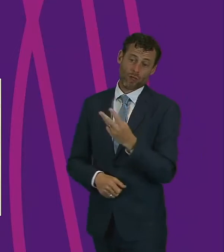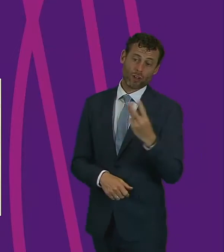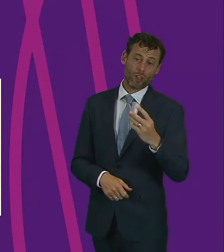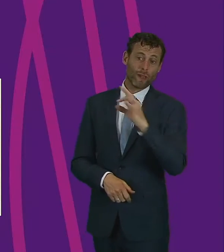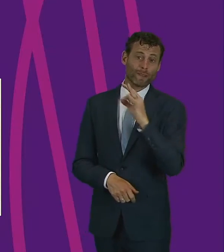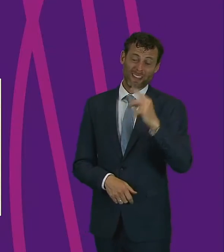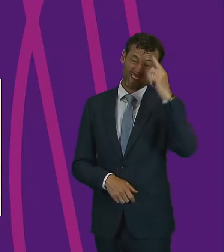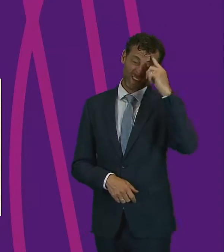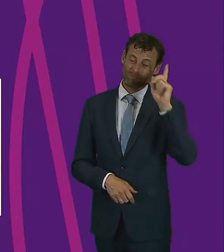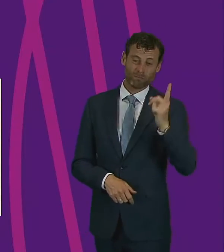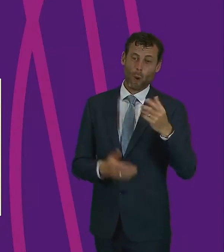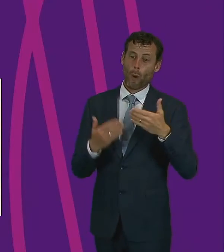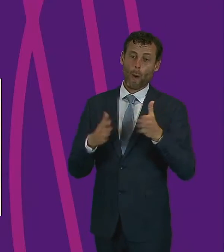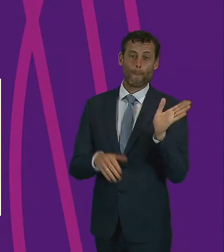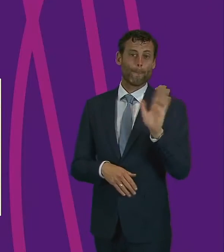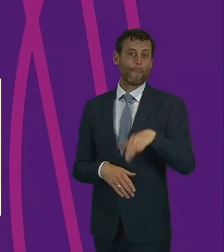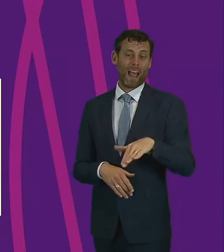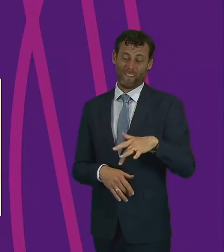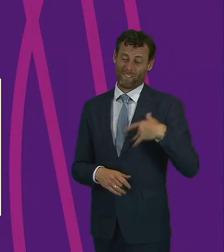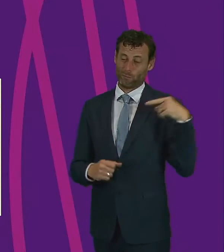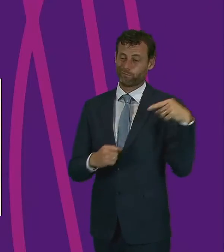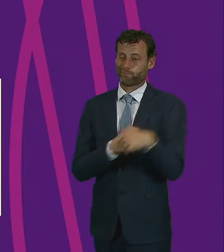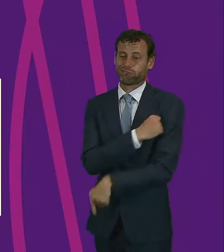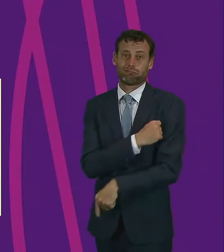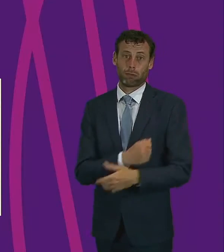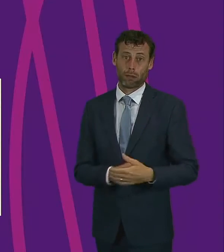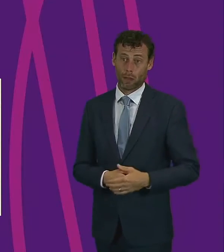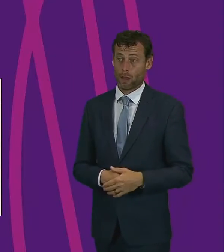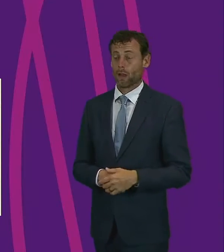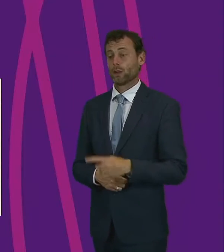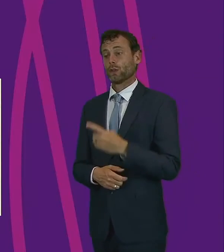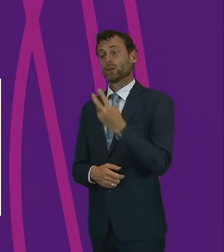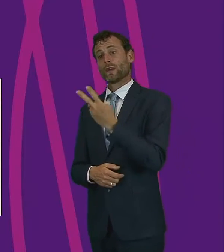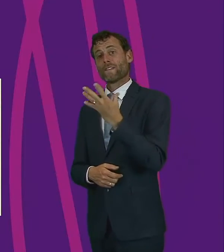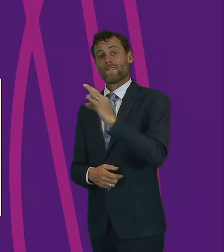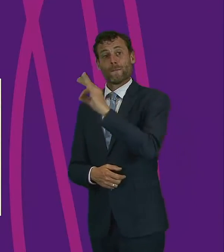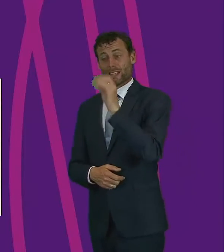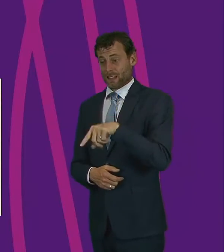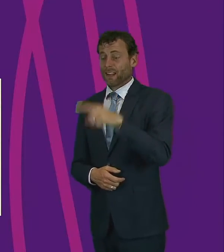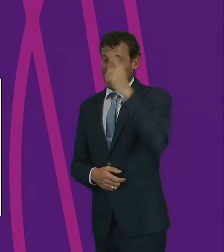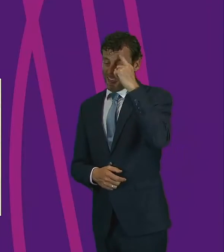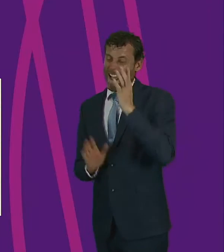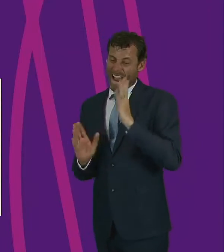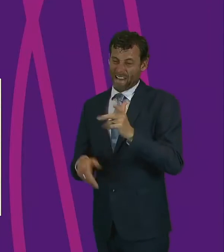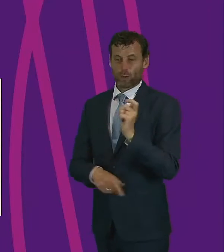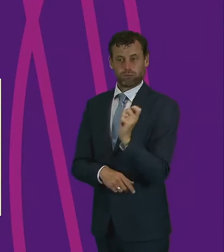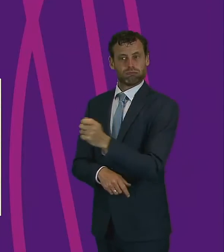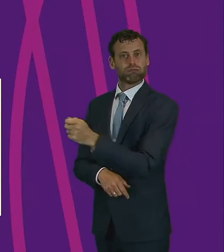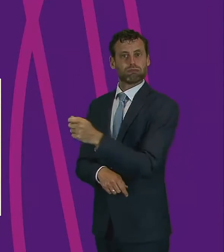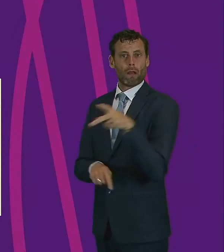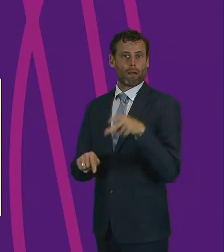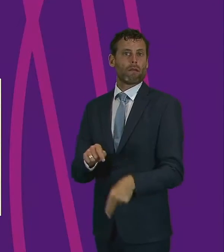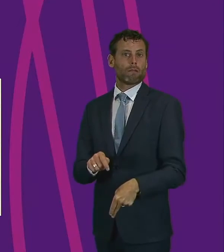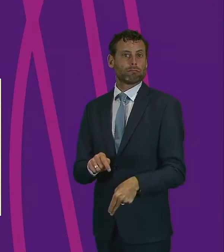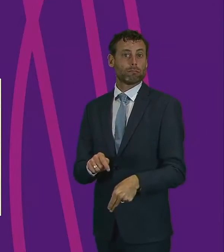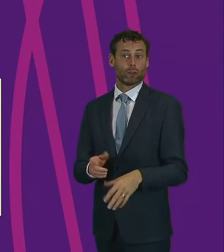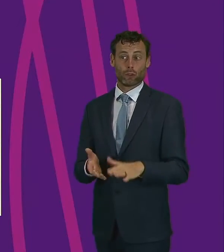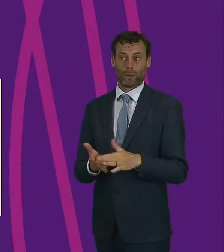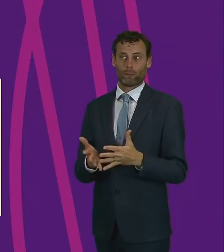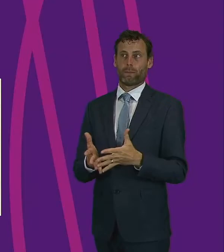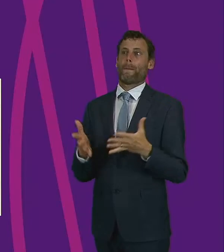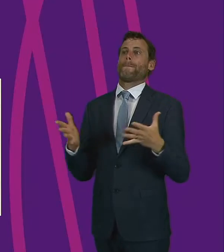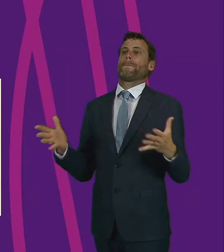reopen, a quarter of them think that there will be staff redundancies. So the scale of the problem we face is huge, and so